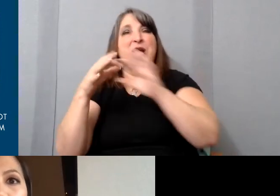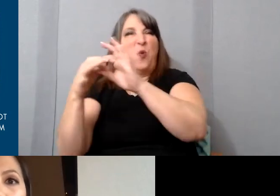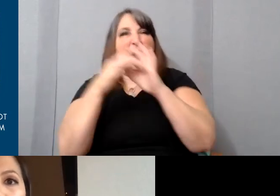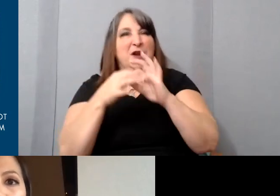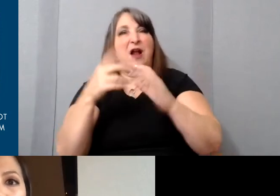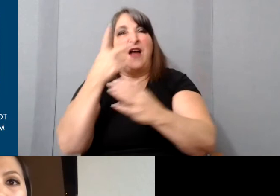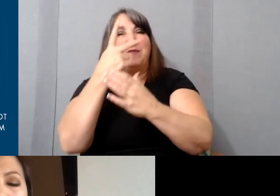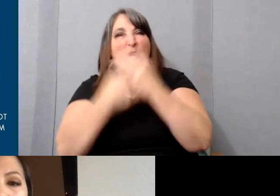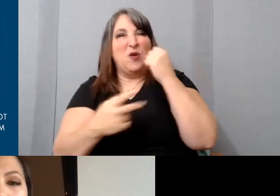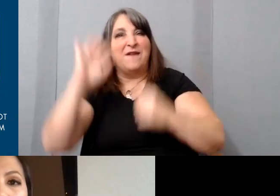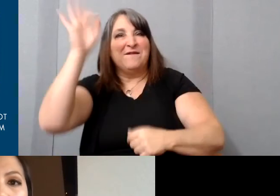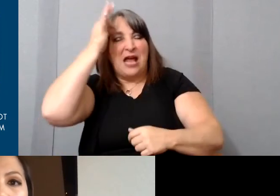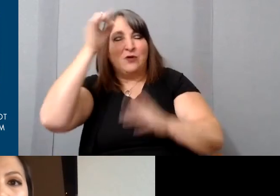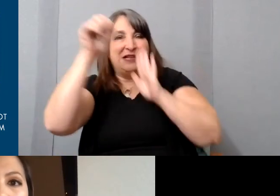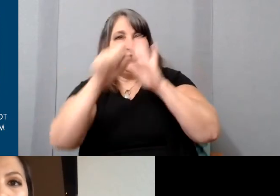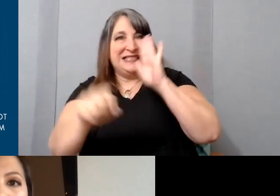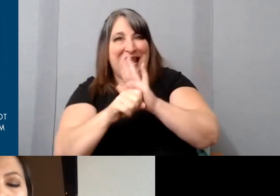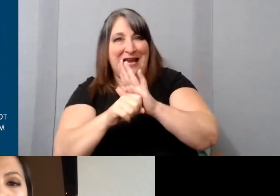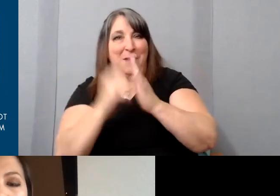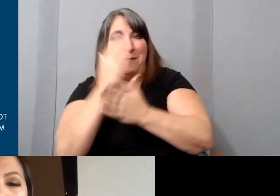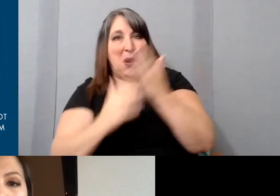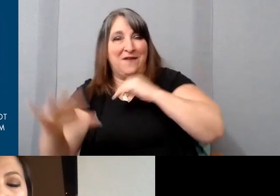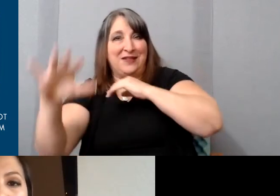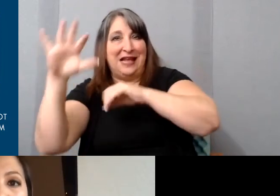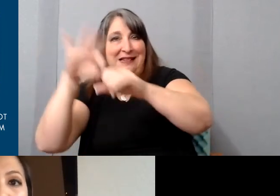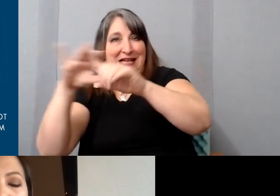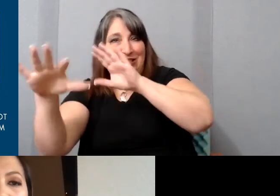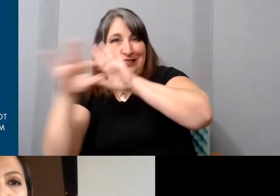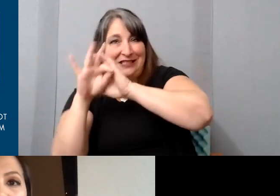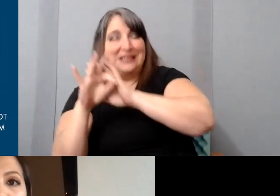side of campaigns during the election. In total, we sent about